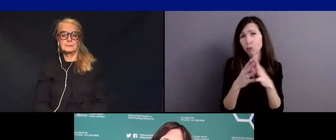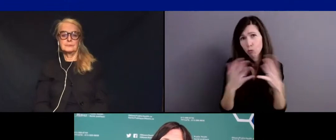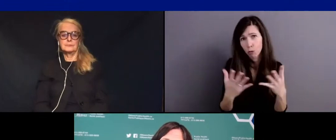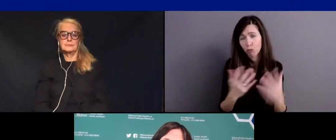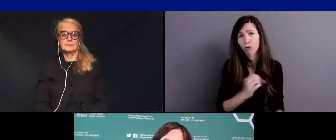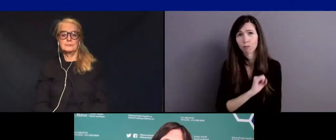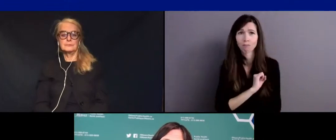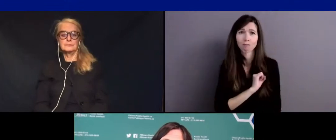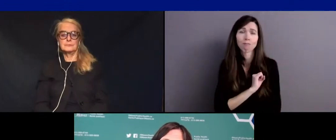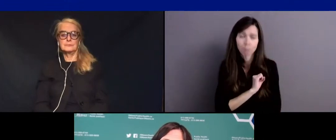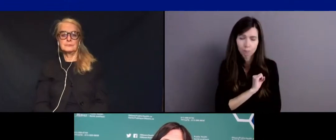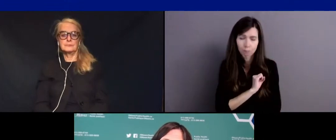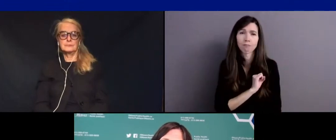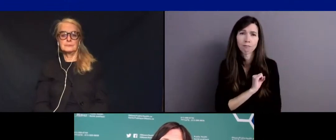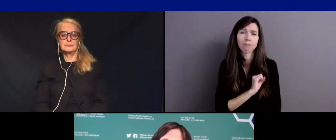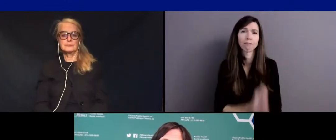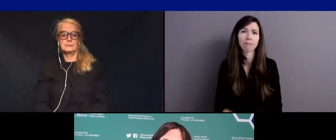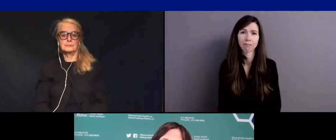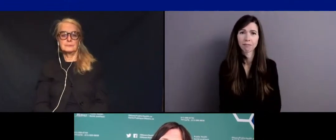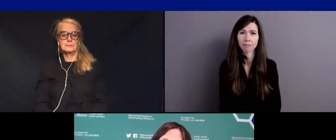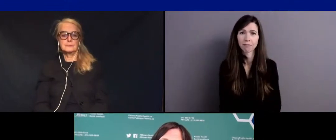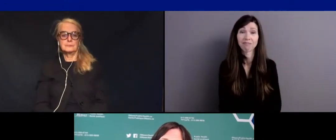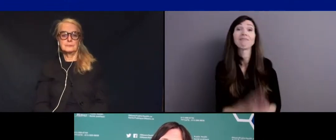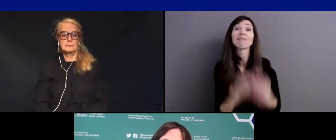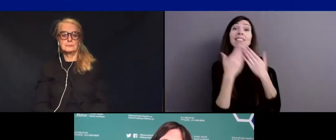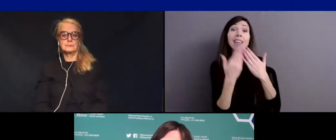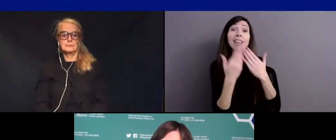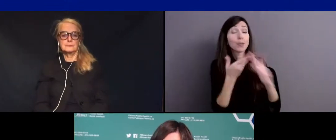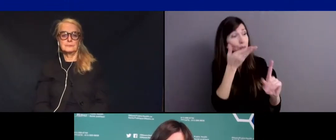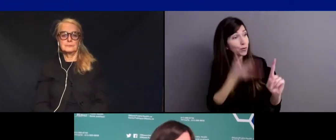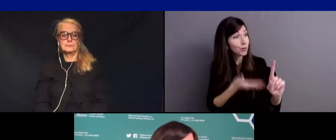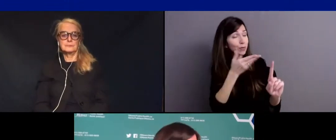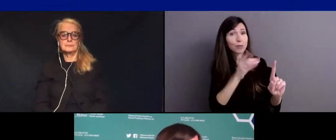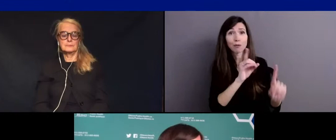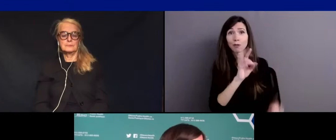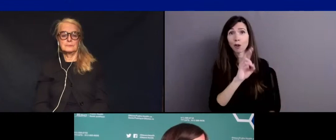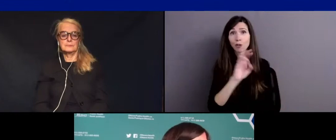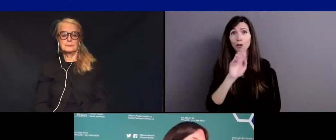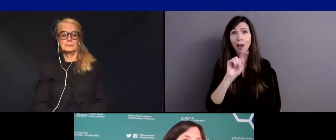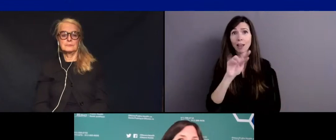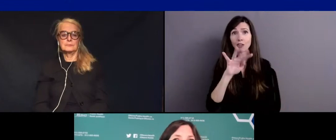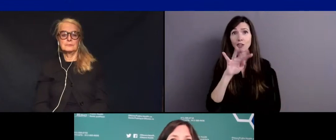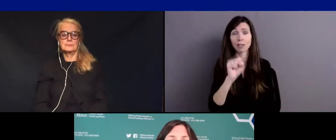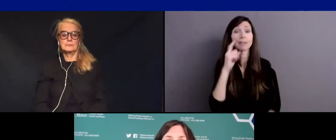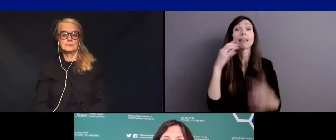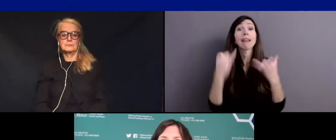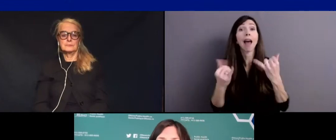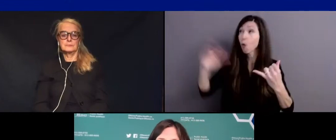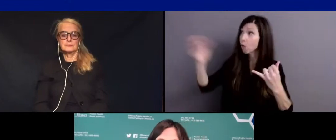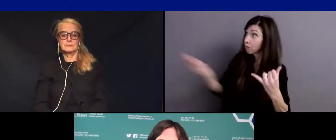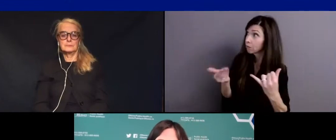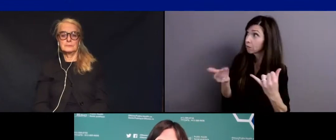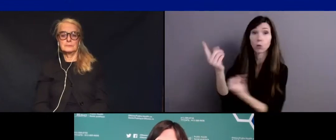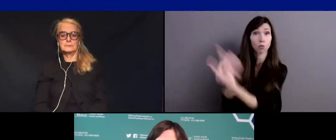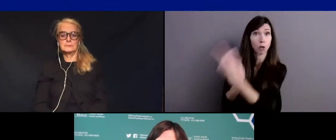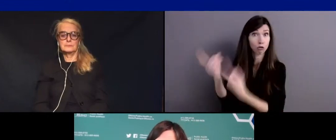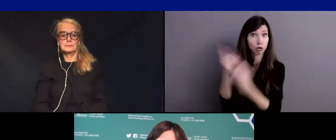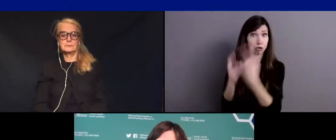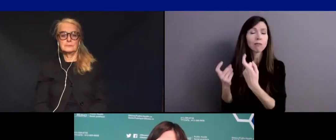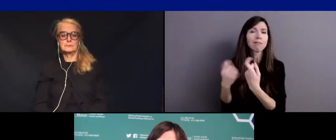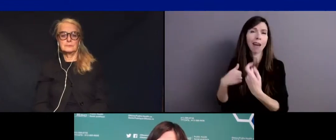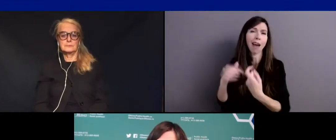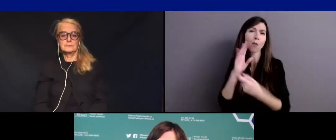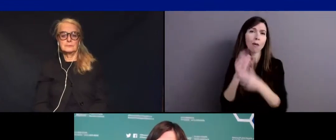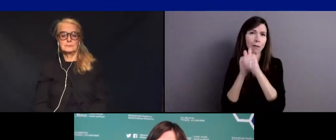Thank you, Dr. Etches. Merci. I will now invite each agency in alphabetical order today to ask your question. Please remember you have